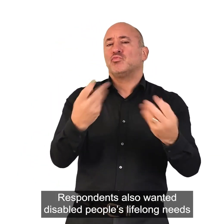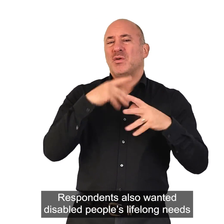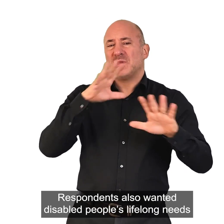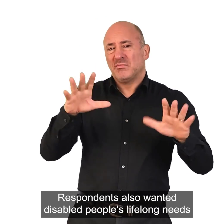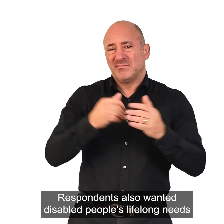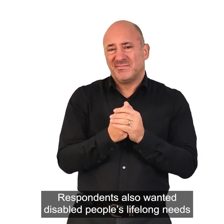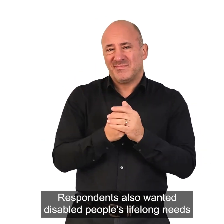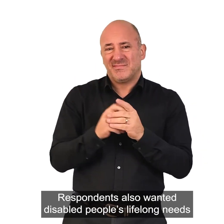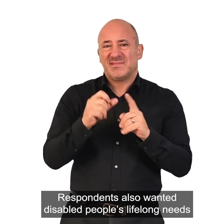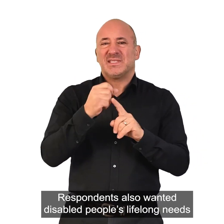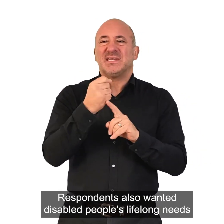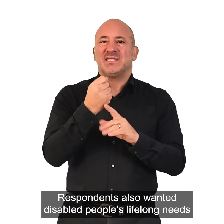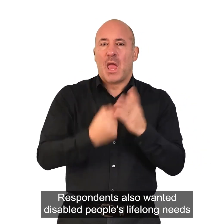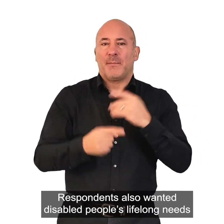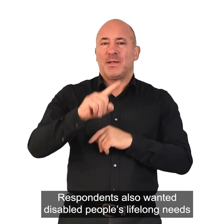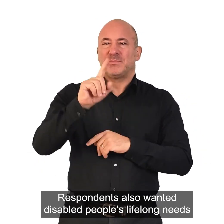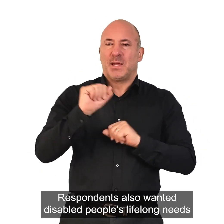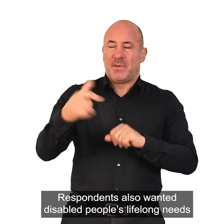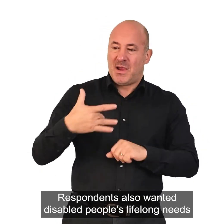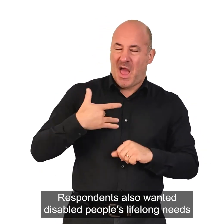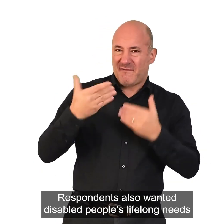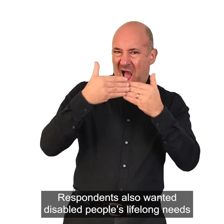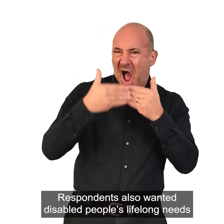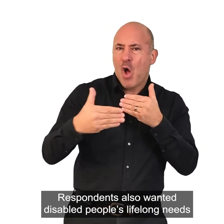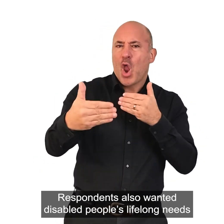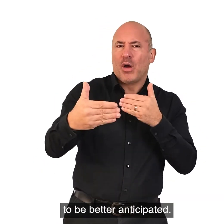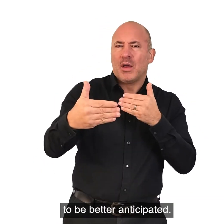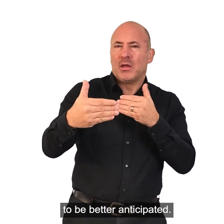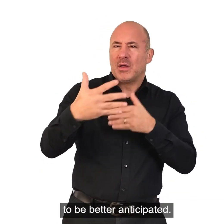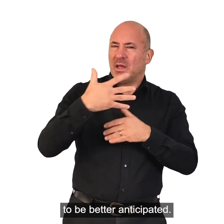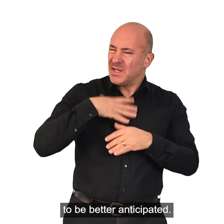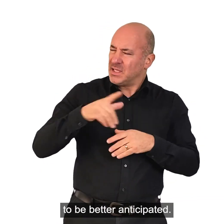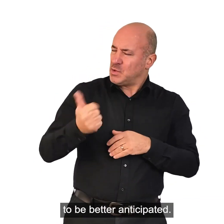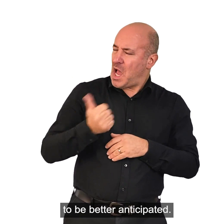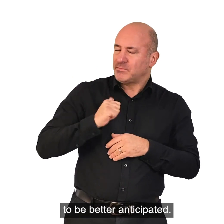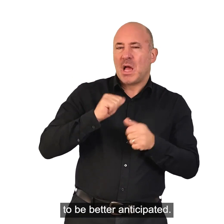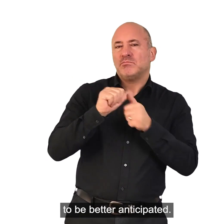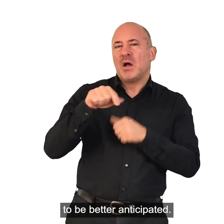Respondents also wanted disabled people's lifelong needs to be better anticipated.